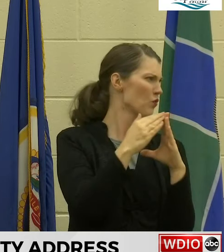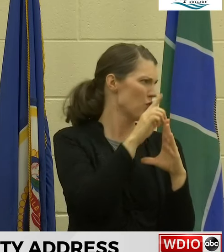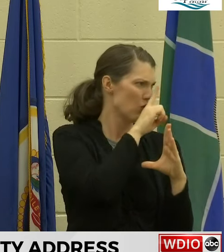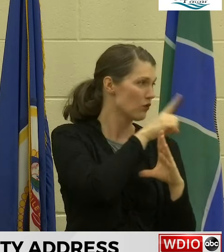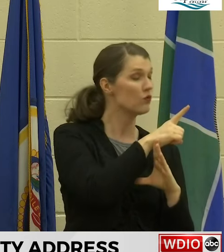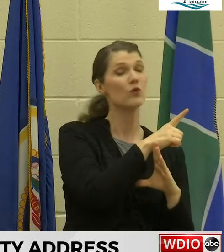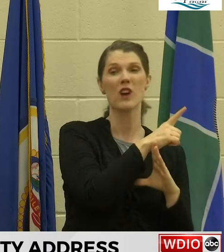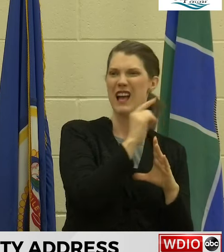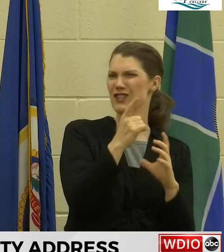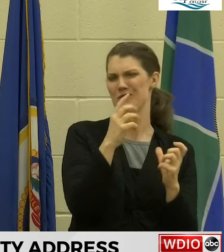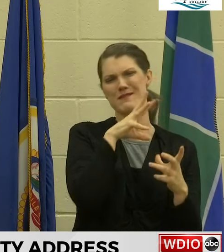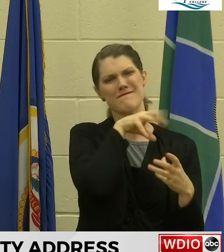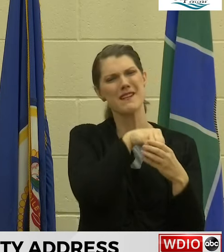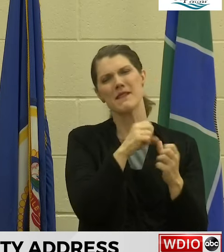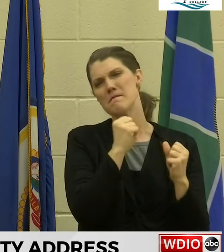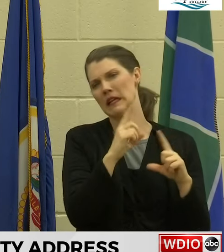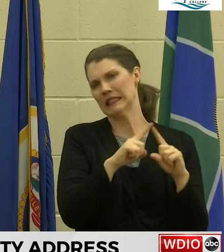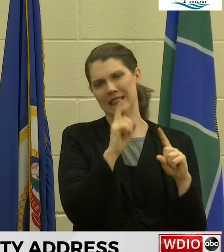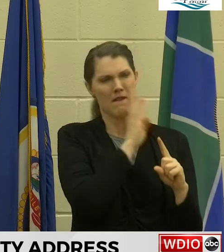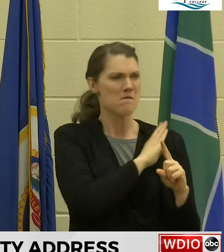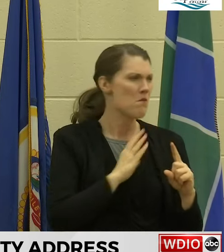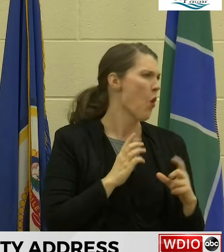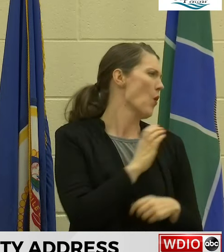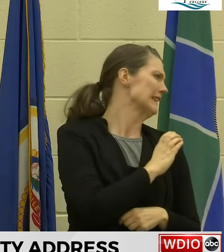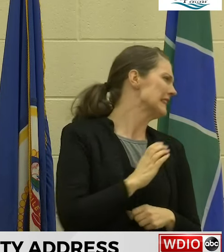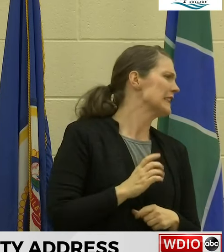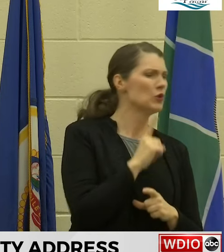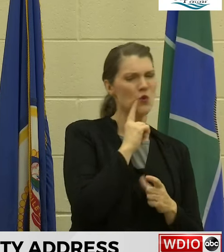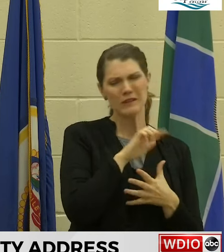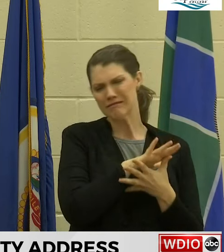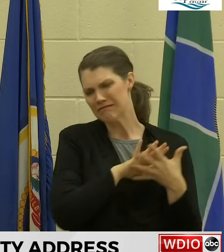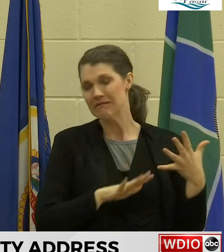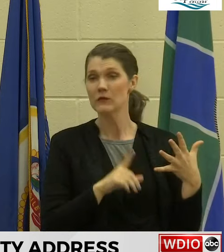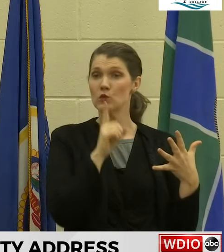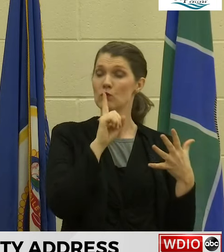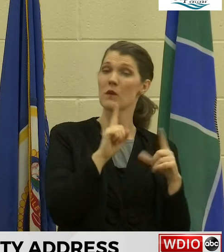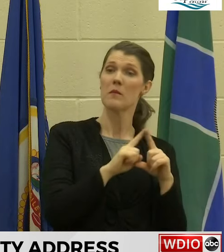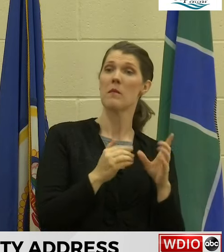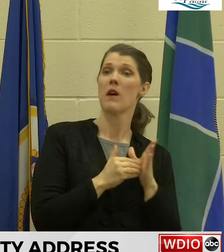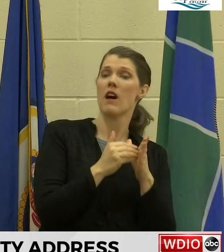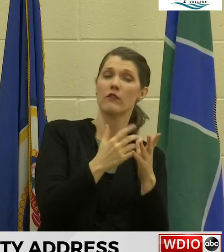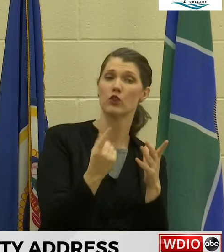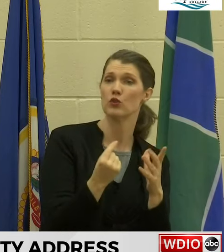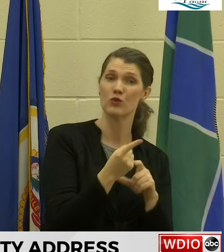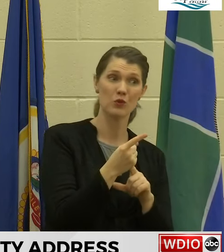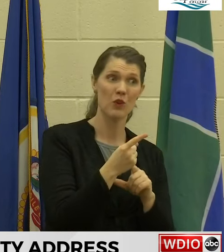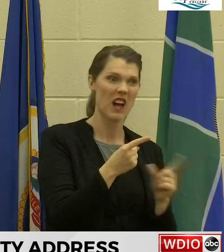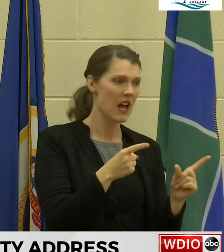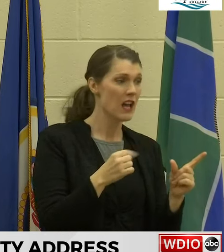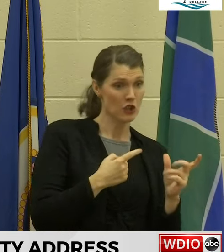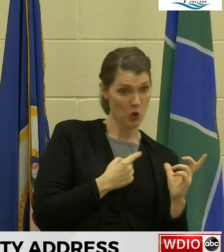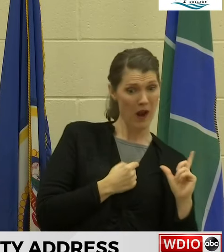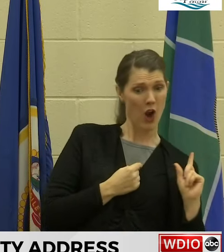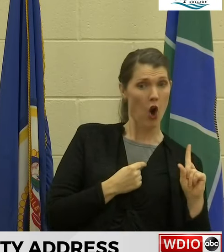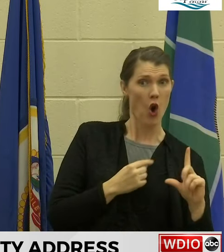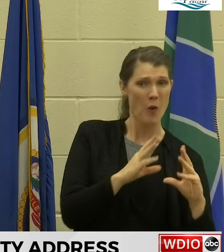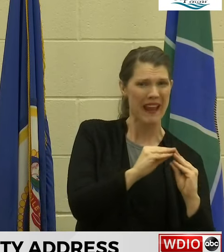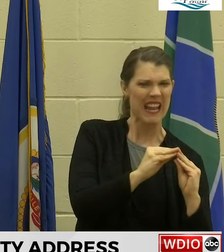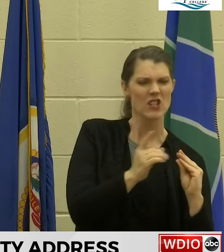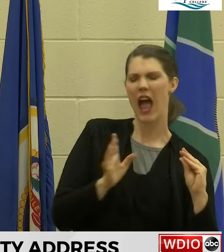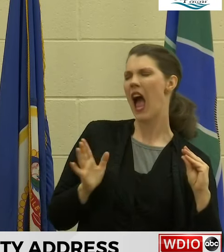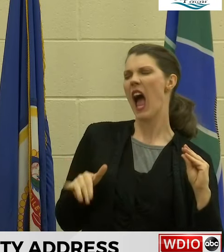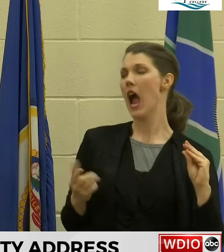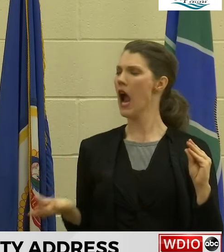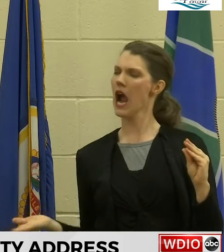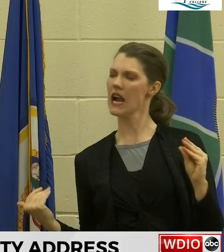community, Ruth served on dozens of boards and commissions, but oftentimes she would send others to the meetings in her